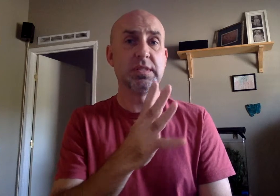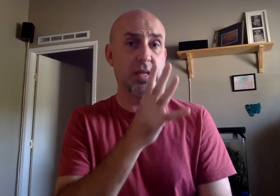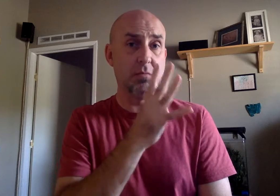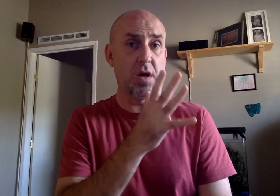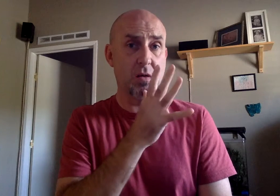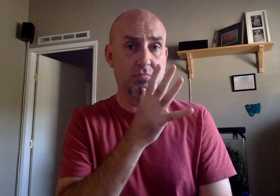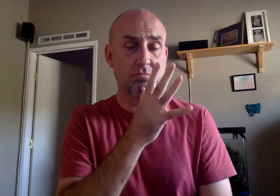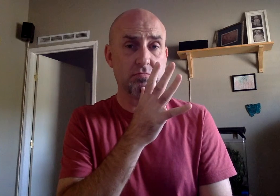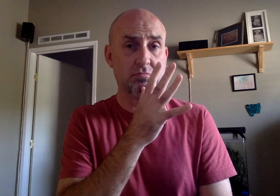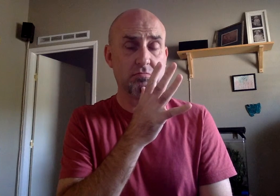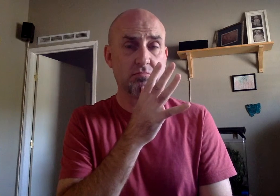say, Mom,